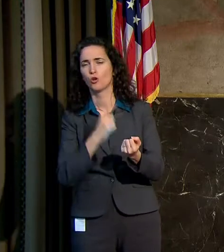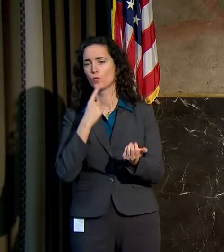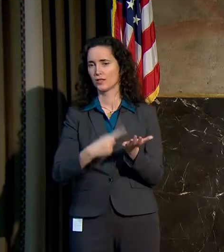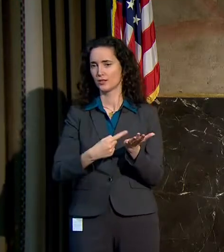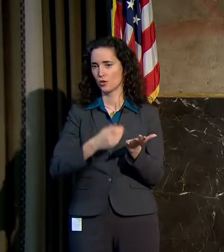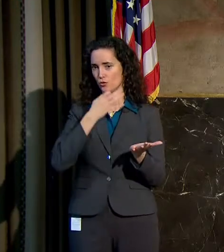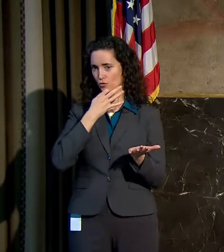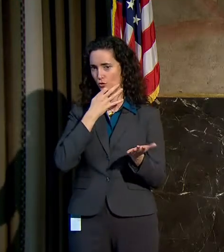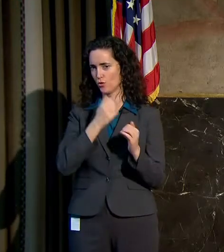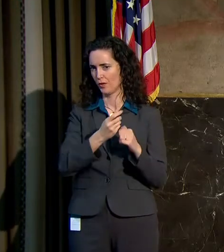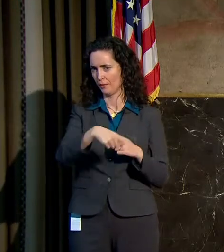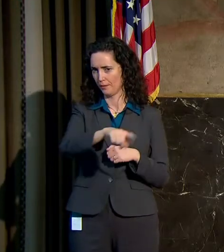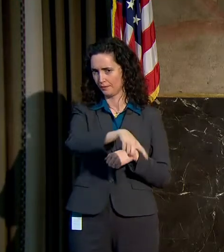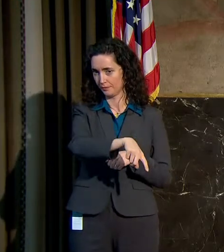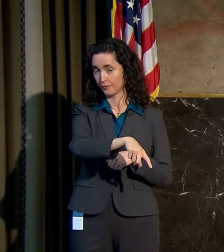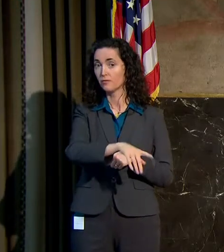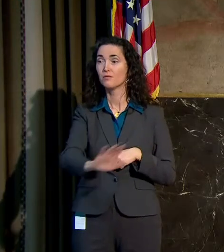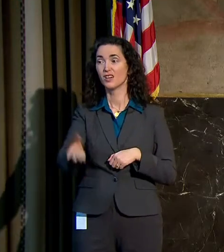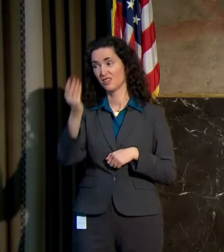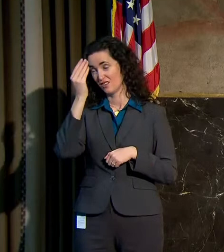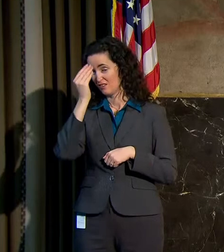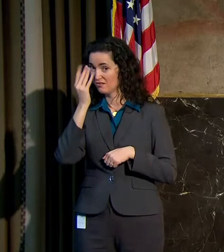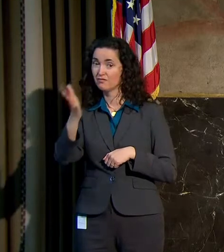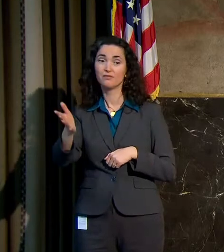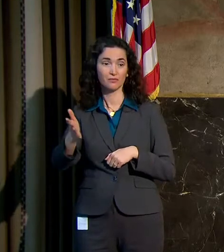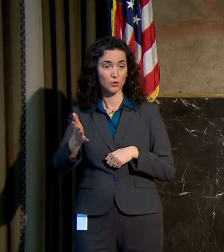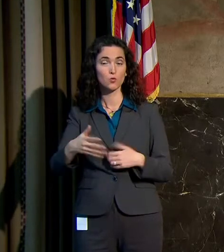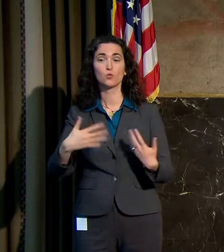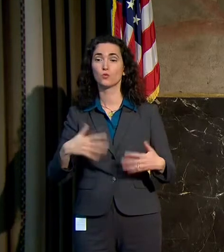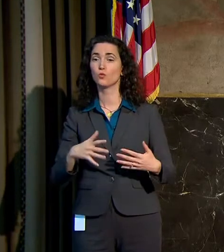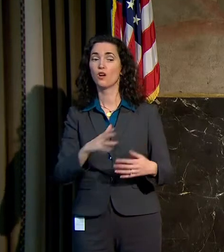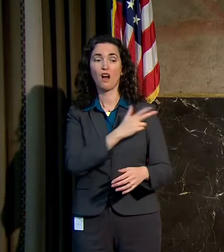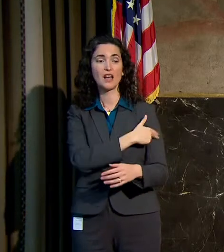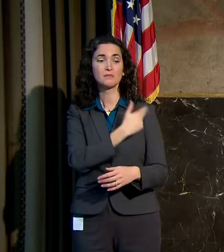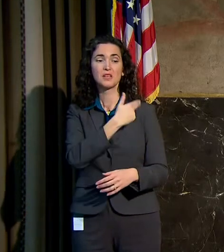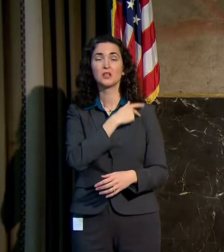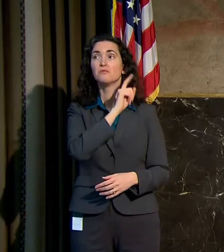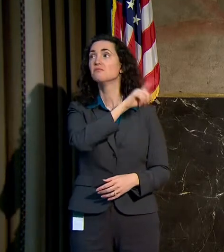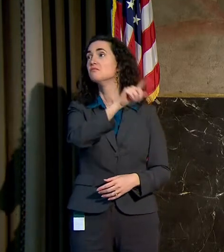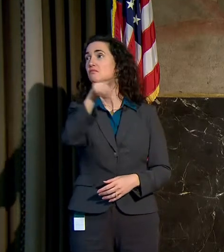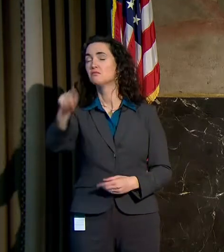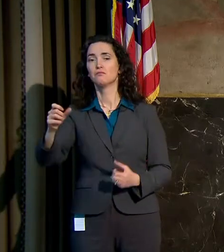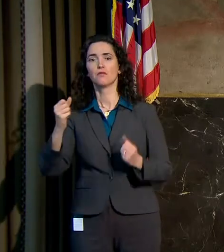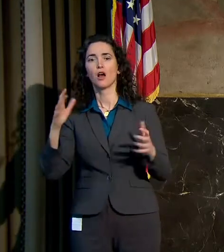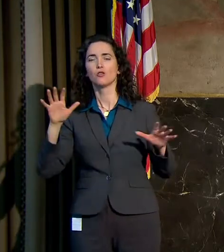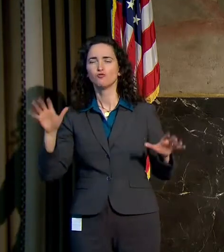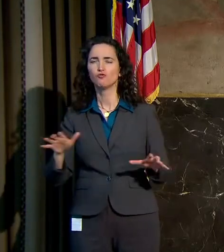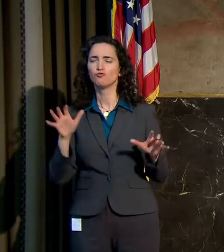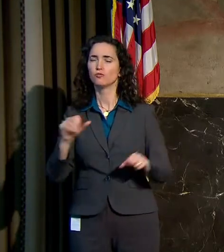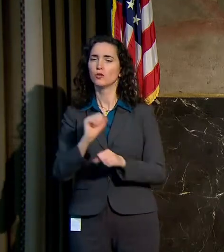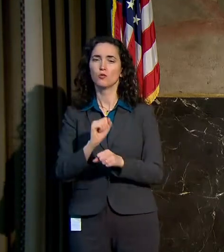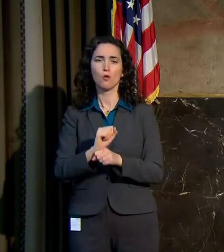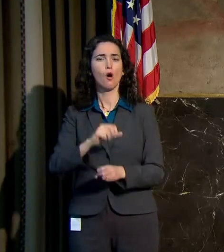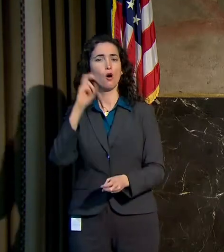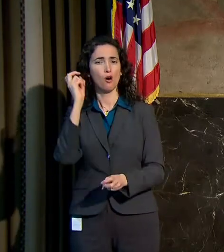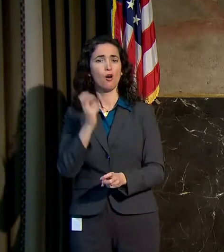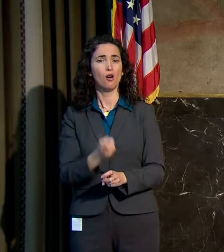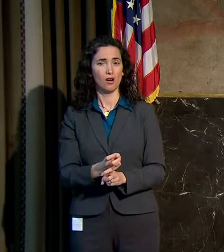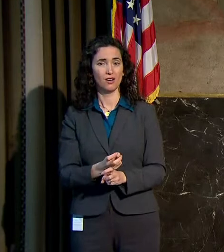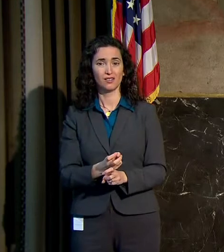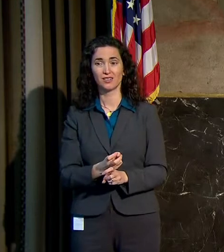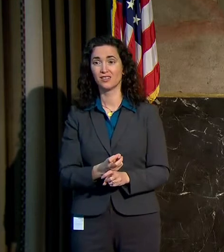can tell you is there's still an awful lot of work being done at our hospitals that are, quite